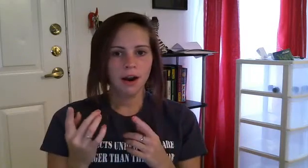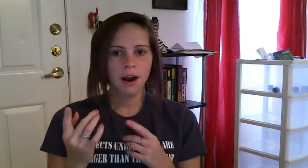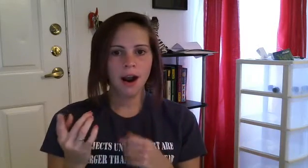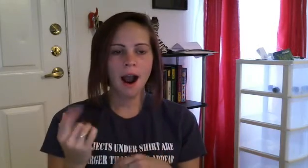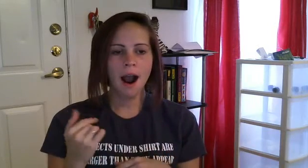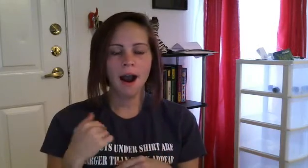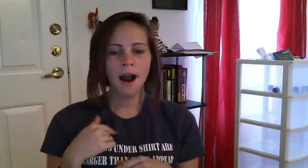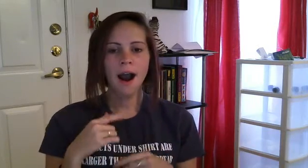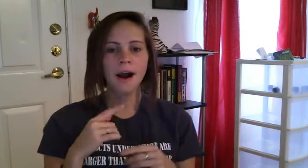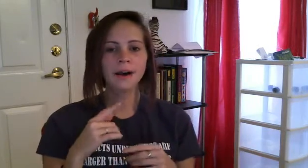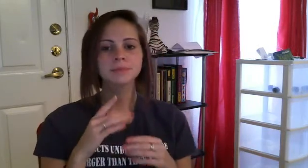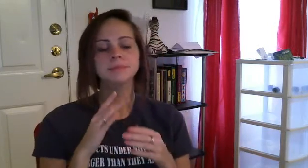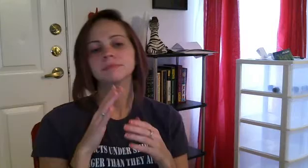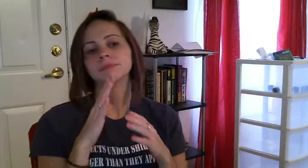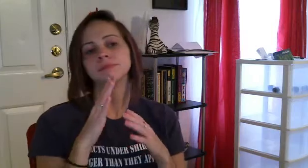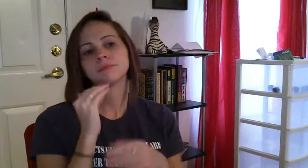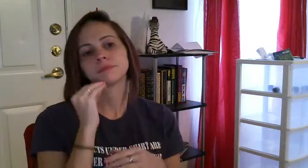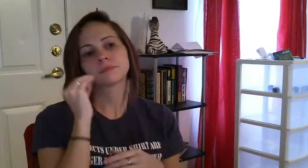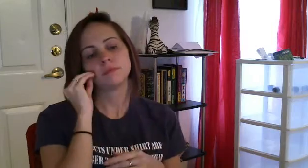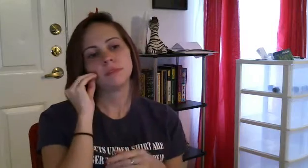were divorced, or they had other stuff going on at home.